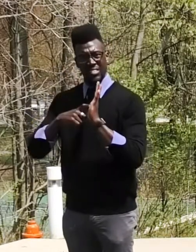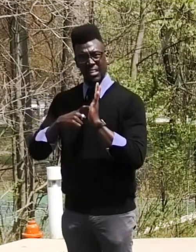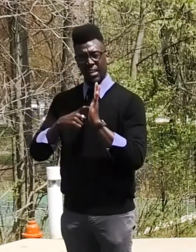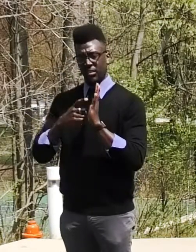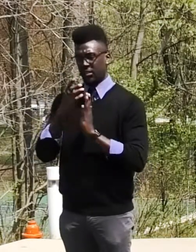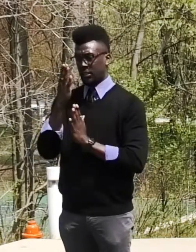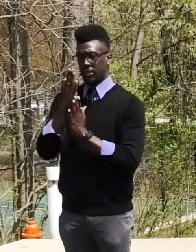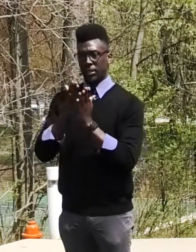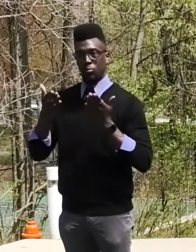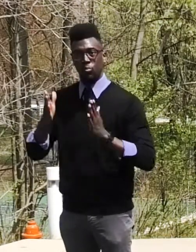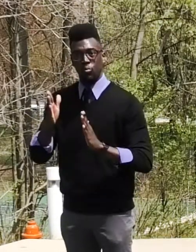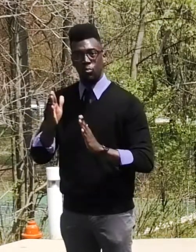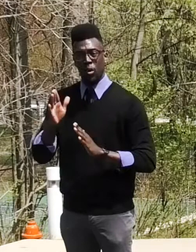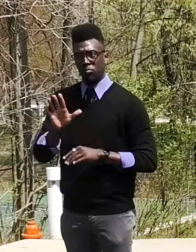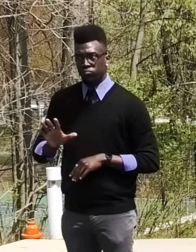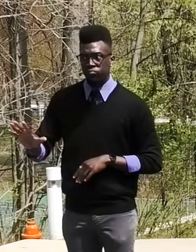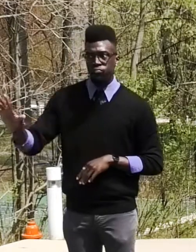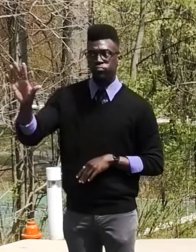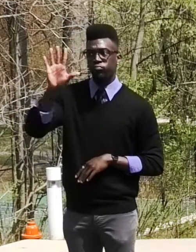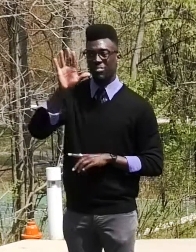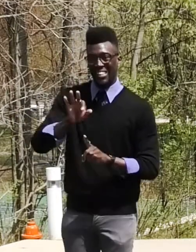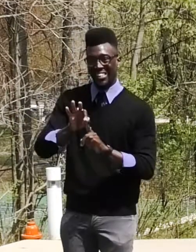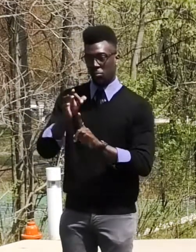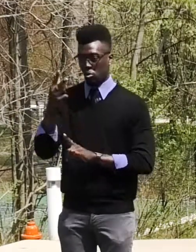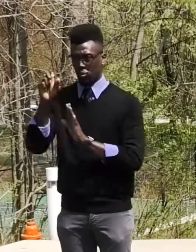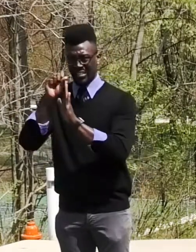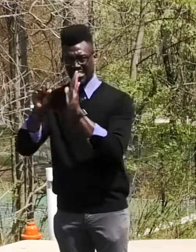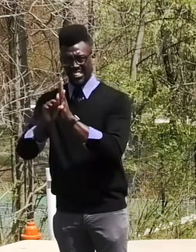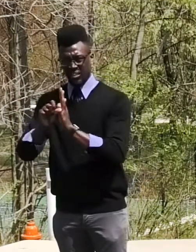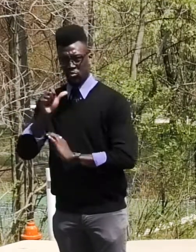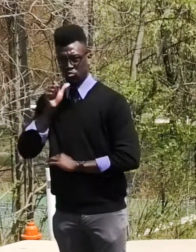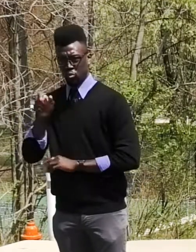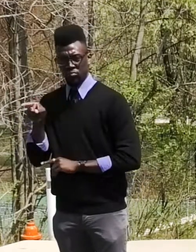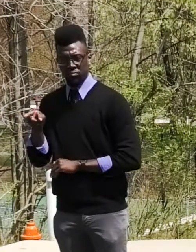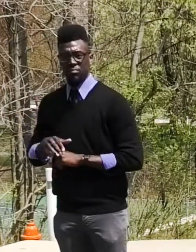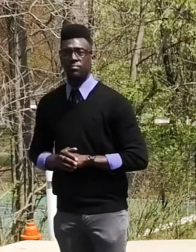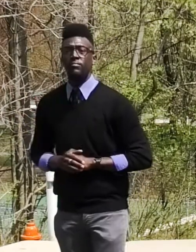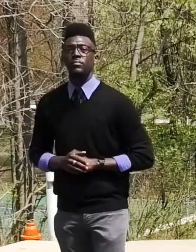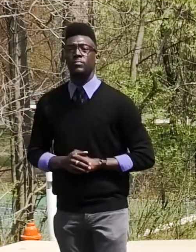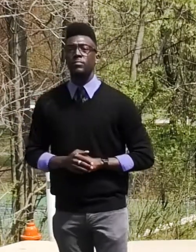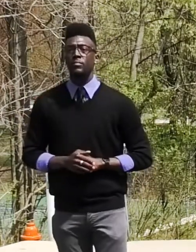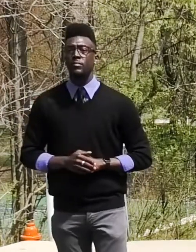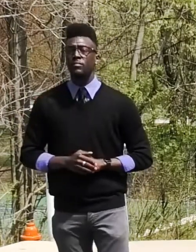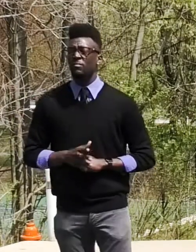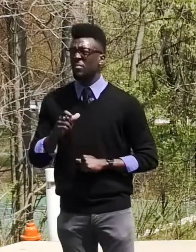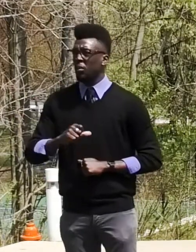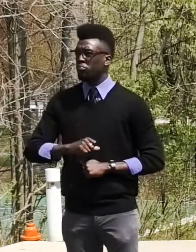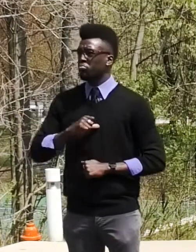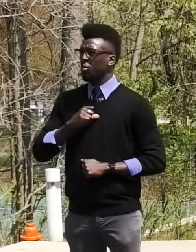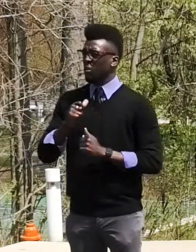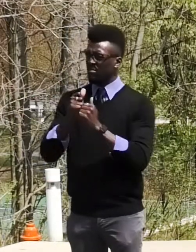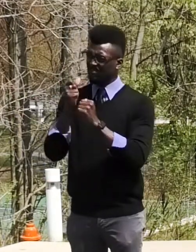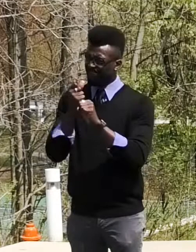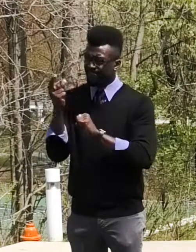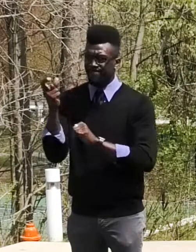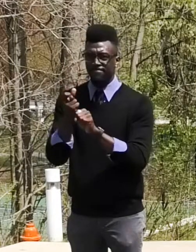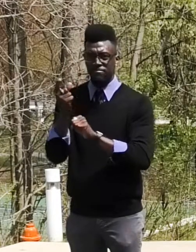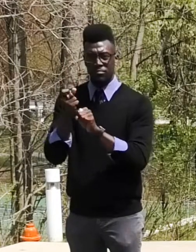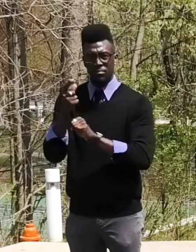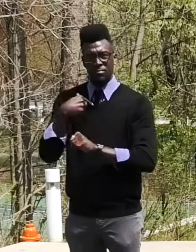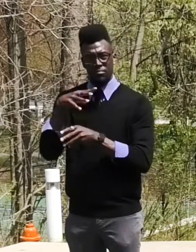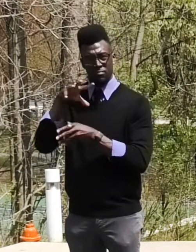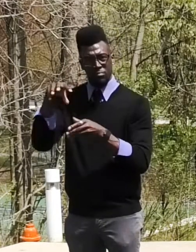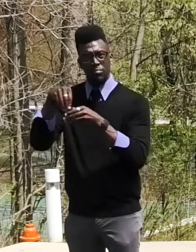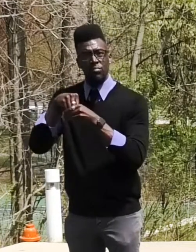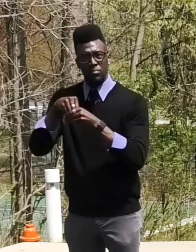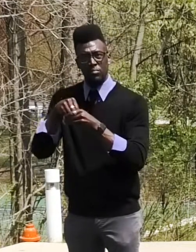by all but 3 states in our union. I'm proud to have participated each year in our county's